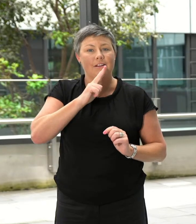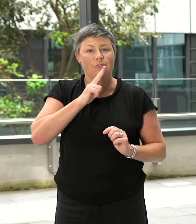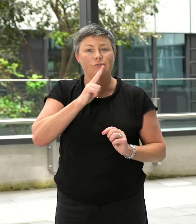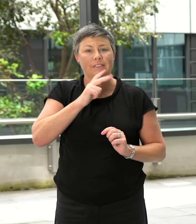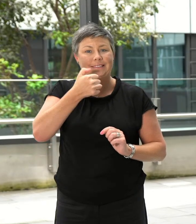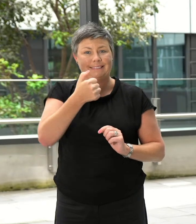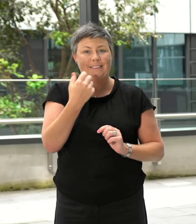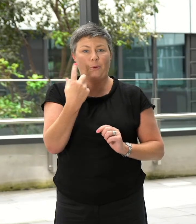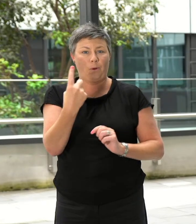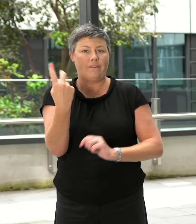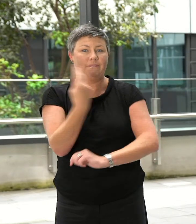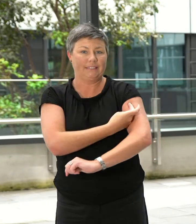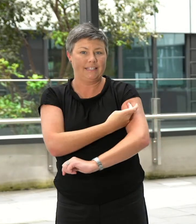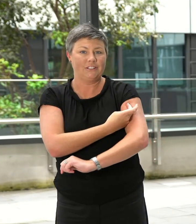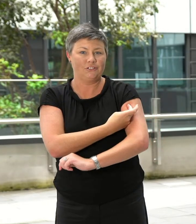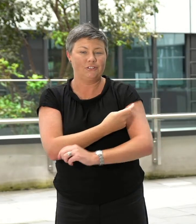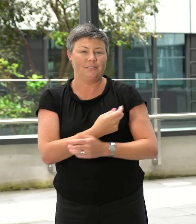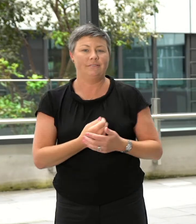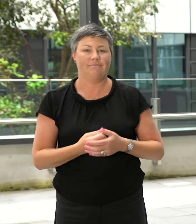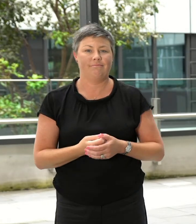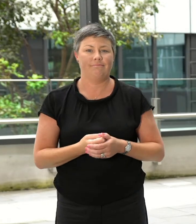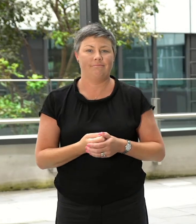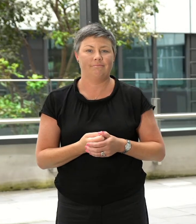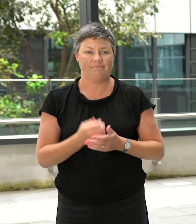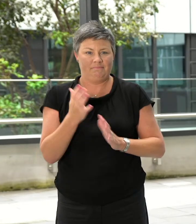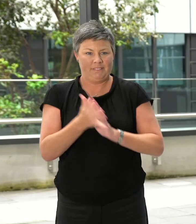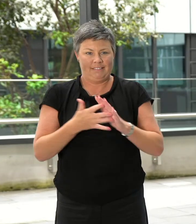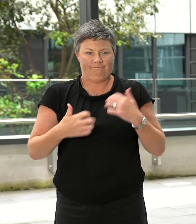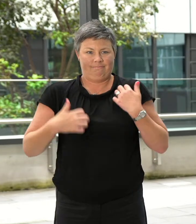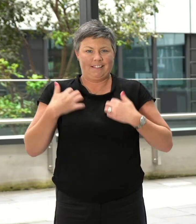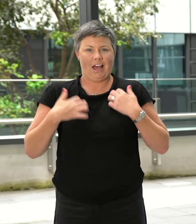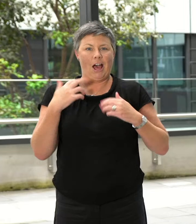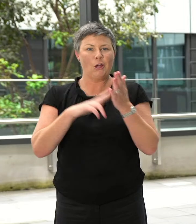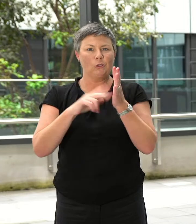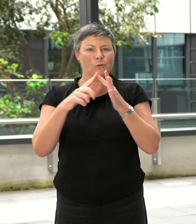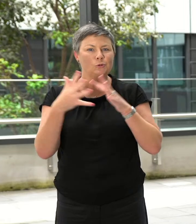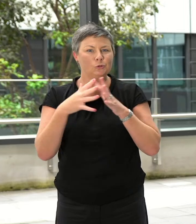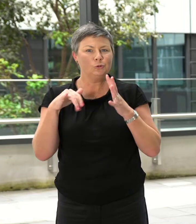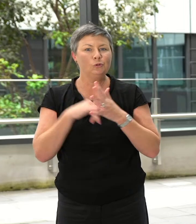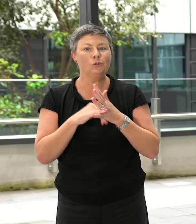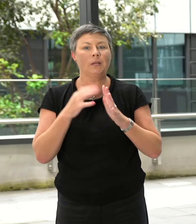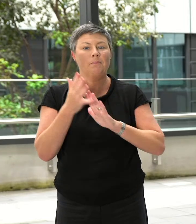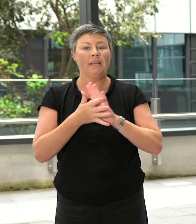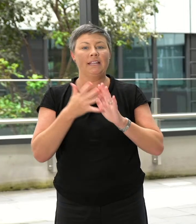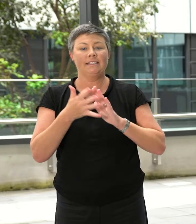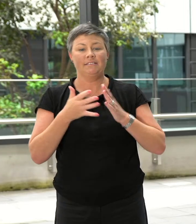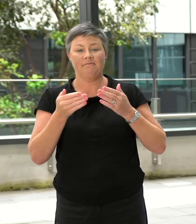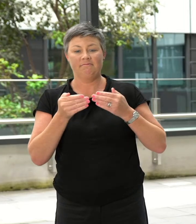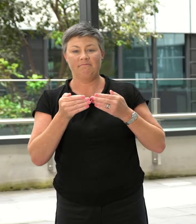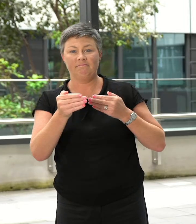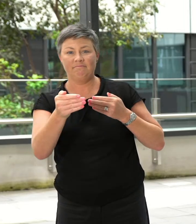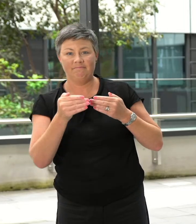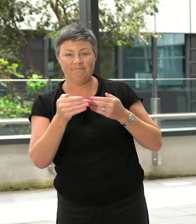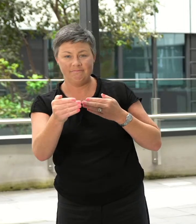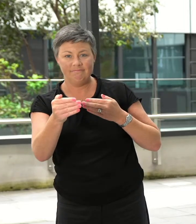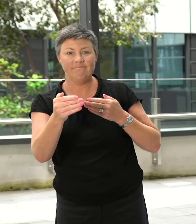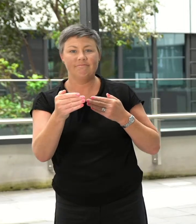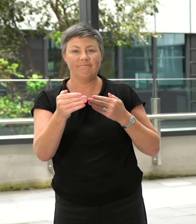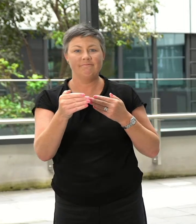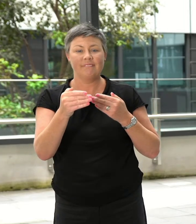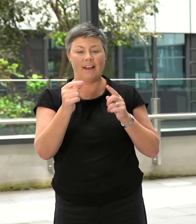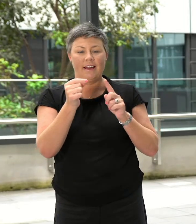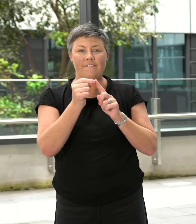21,861 vaccinations. So this is really exciting news and puts us on track to have all of our